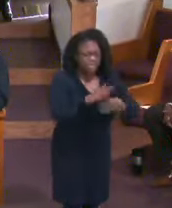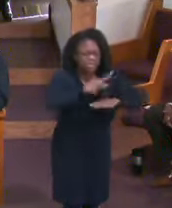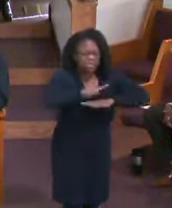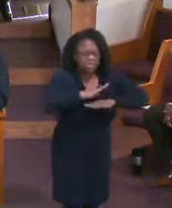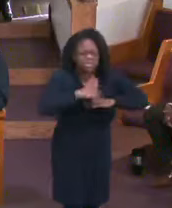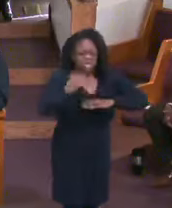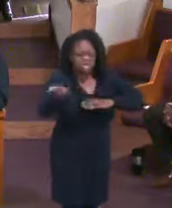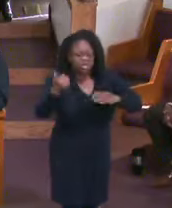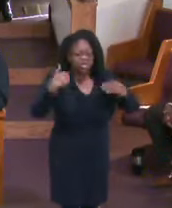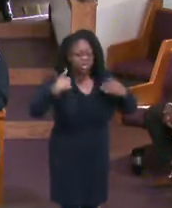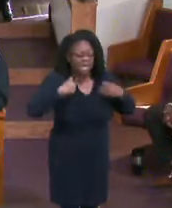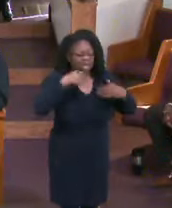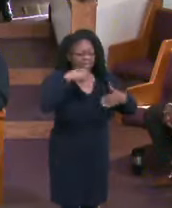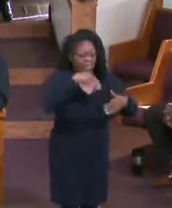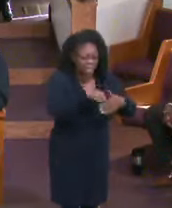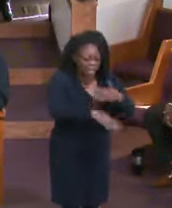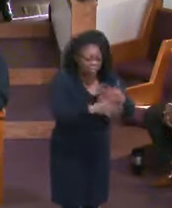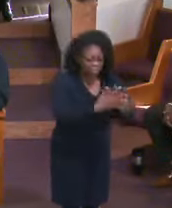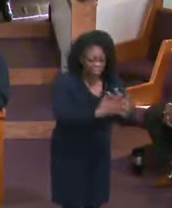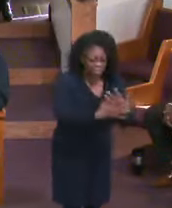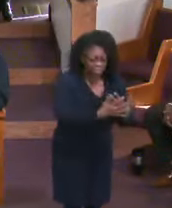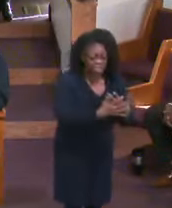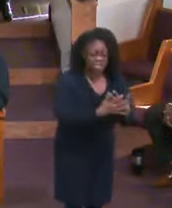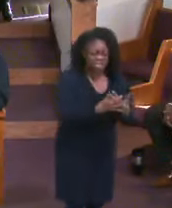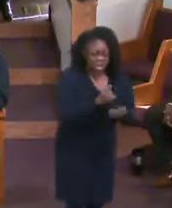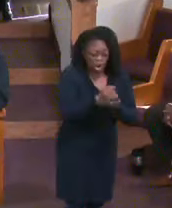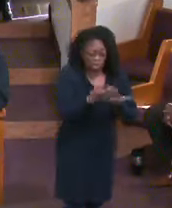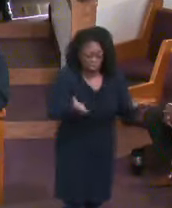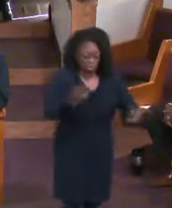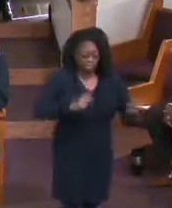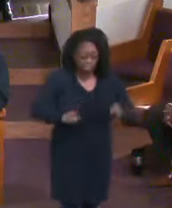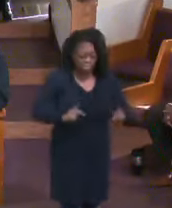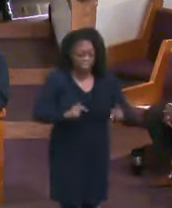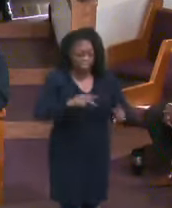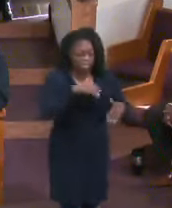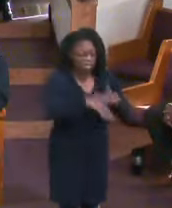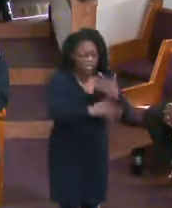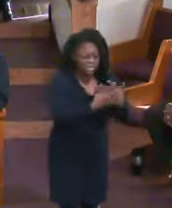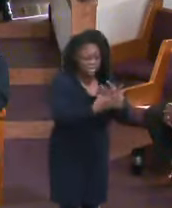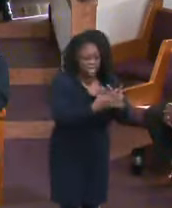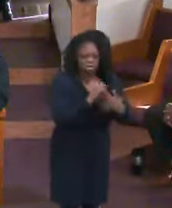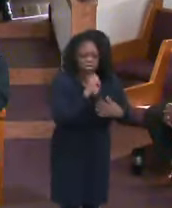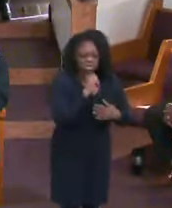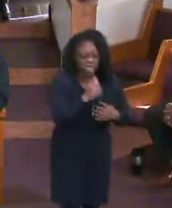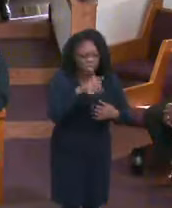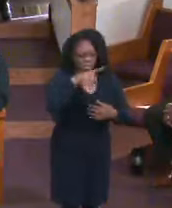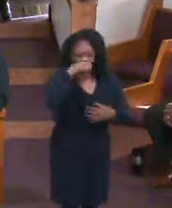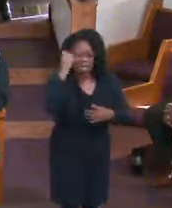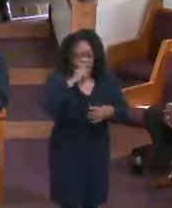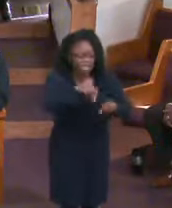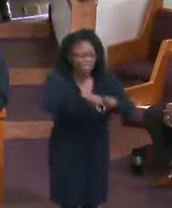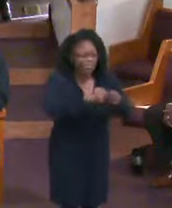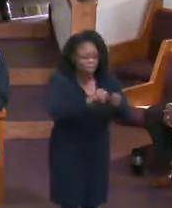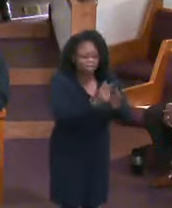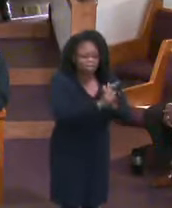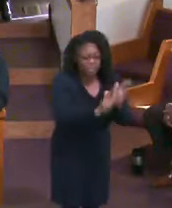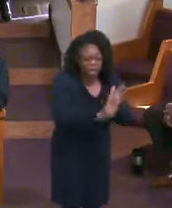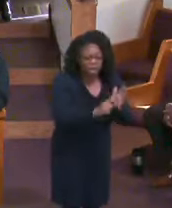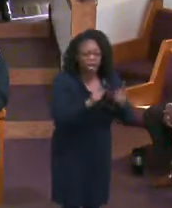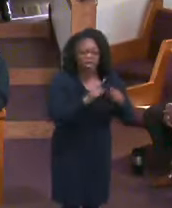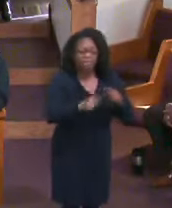in prison. I think I'm talking to somebody right now. There are some folks that are in jail not because they have broken the law, but because it